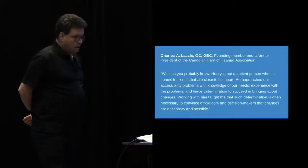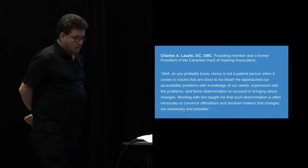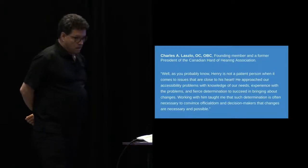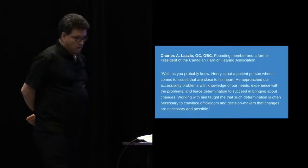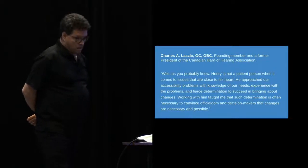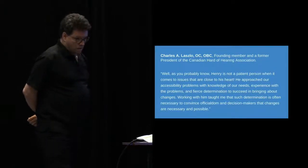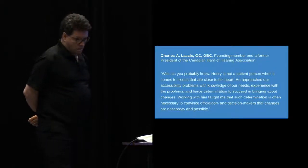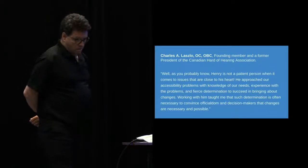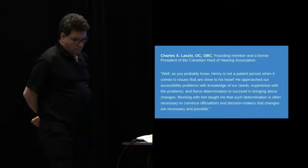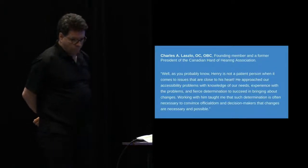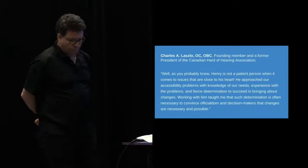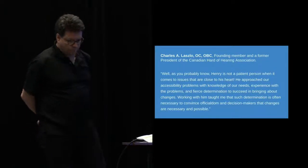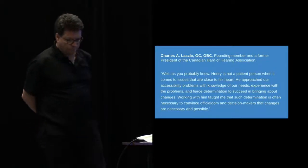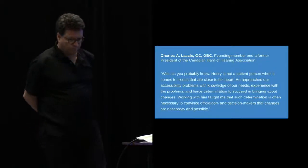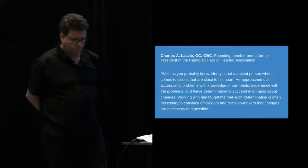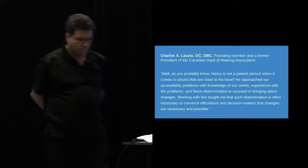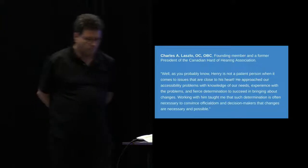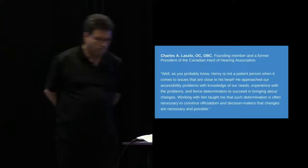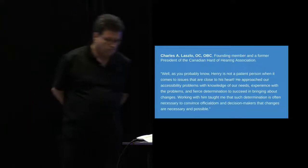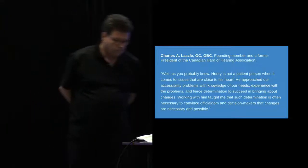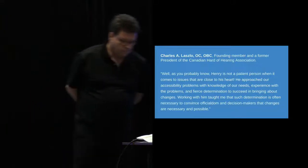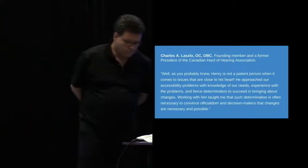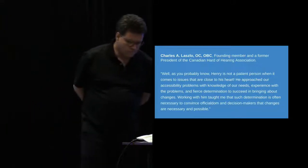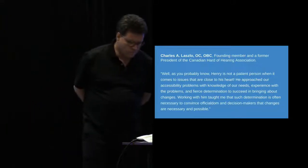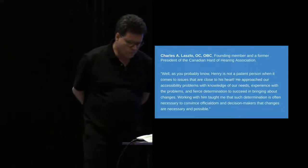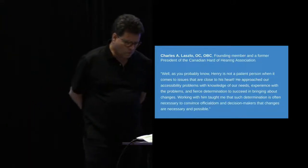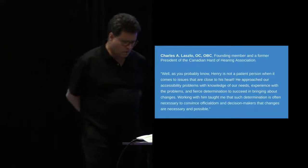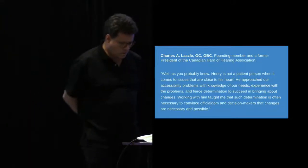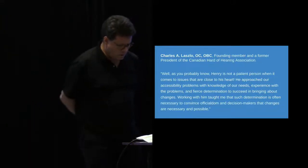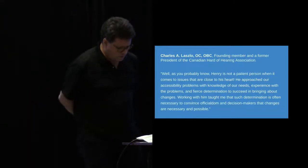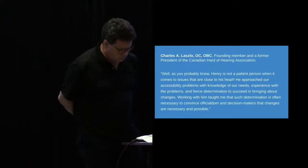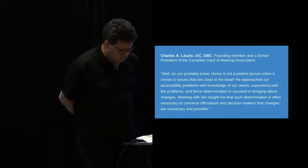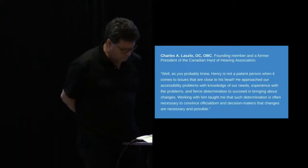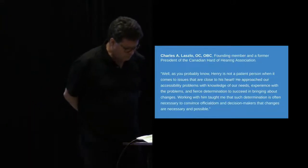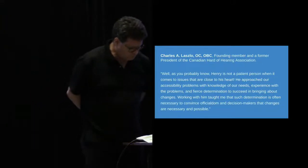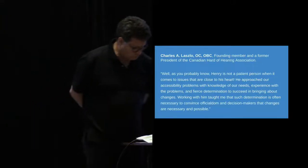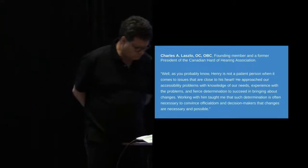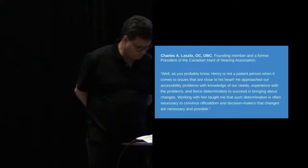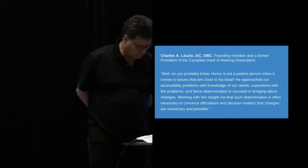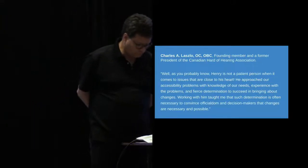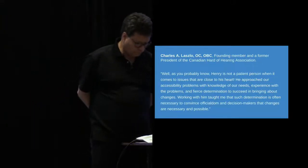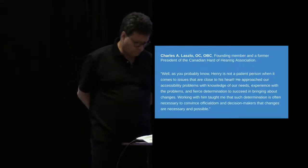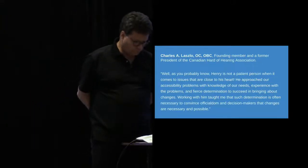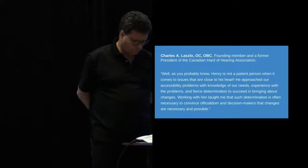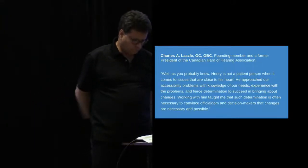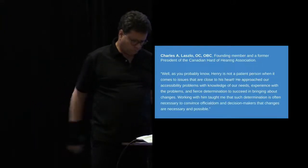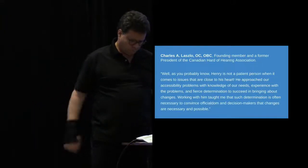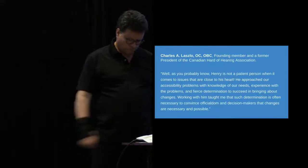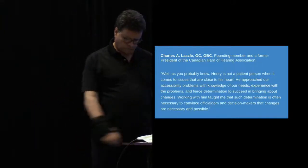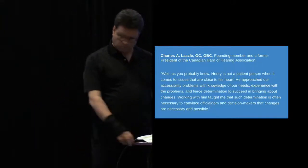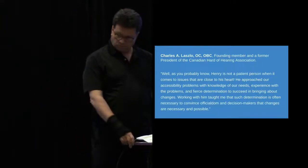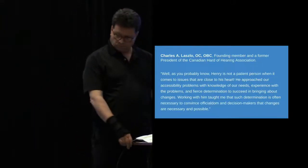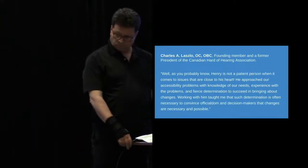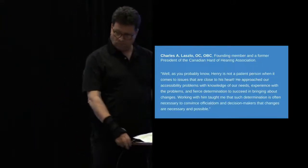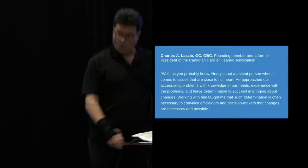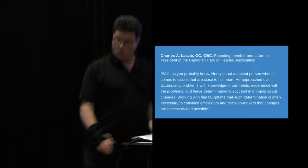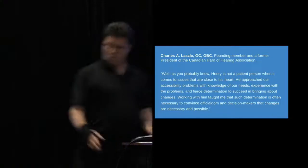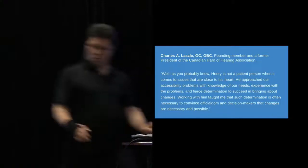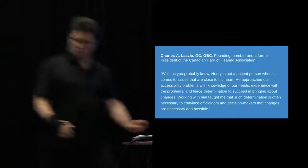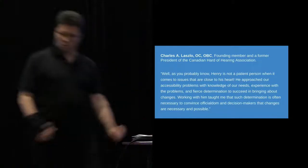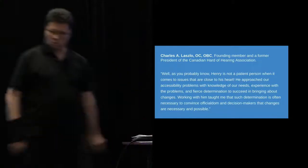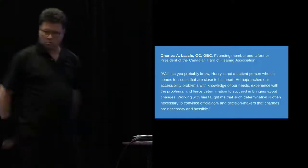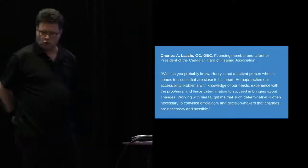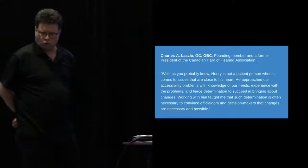his heart. He approached our accessibility problems with knowledge of our needs, experience with